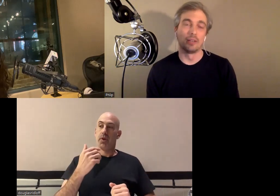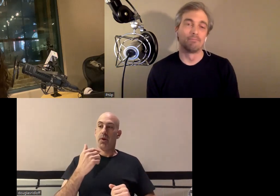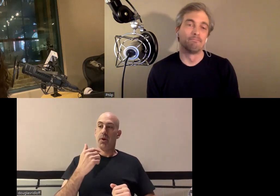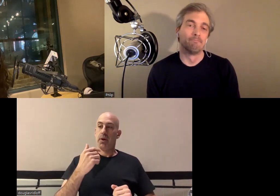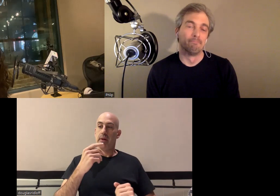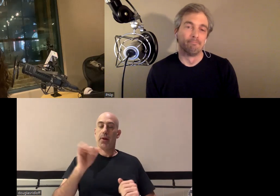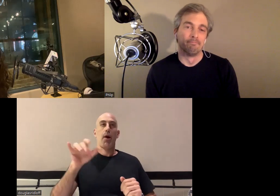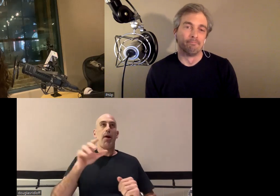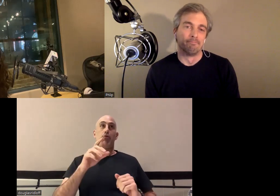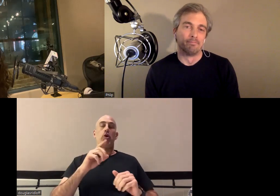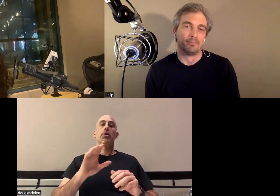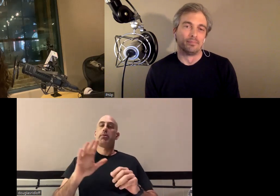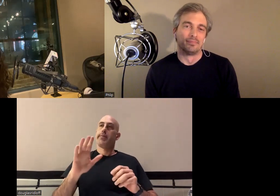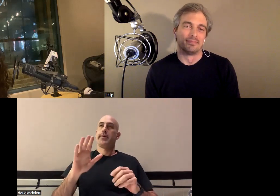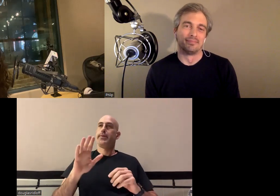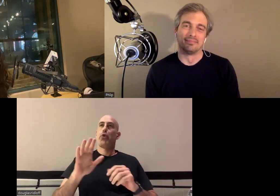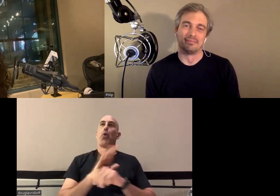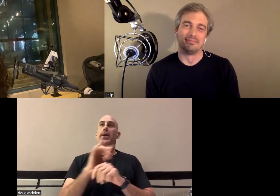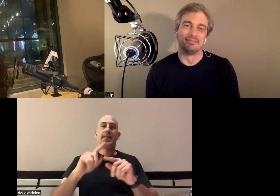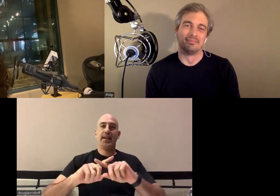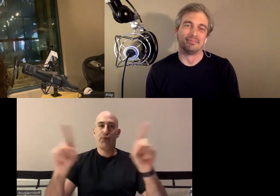Sure thing. Well,